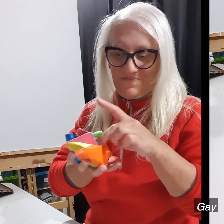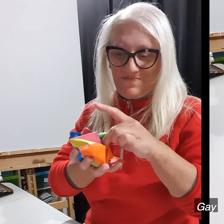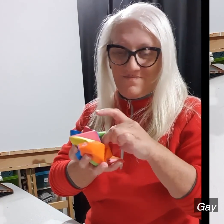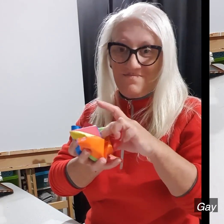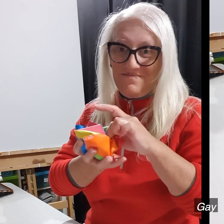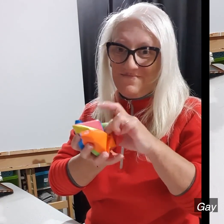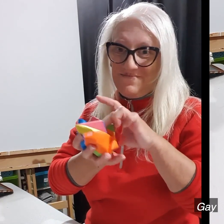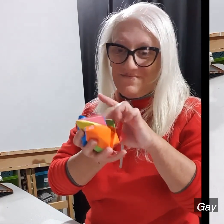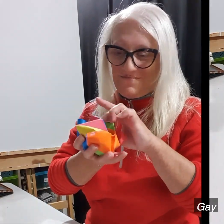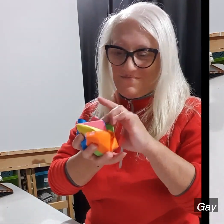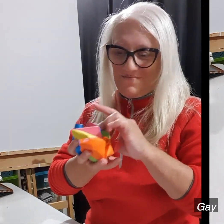Gay.